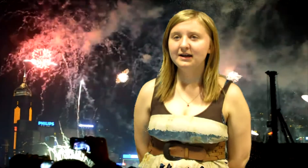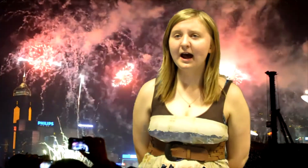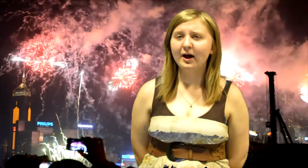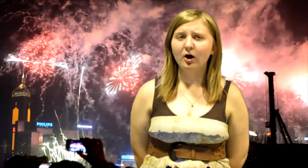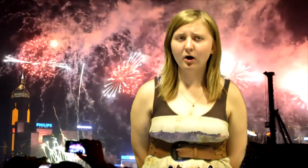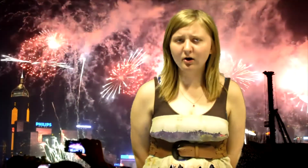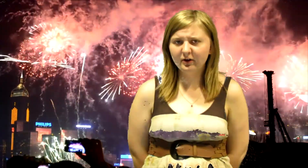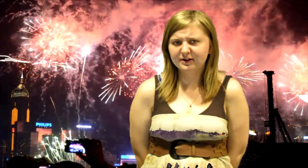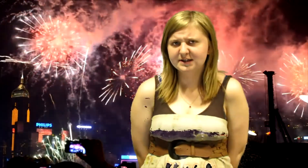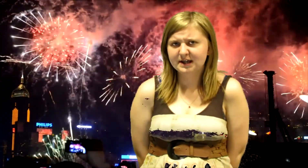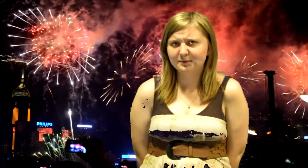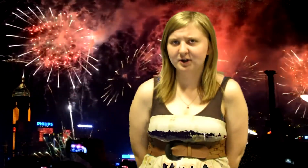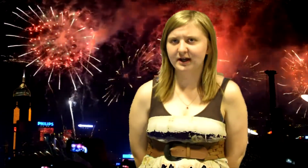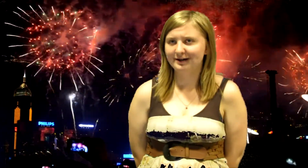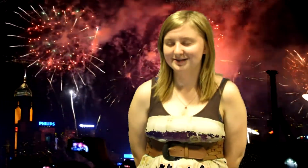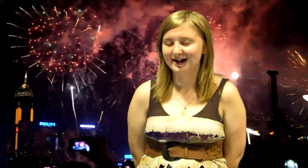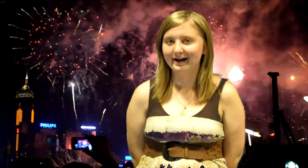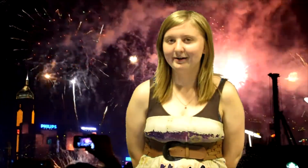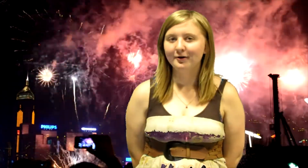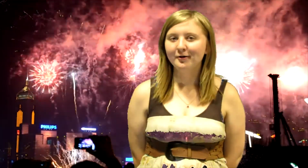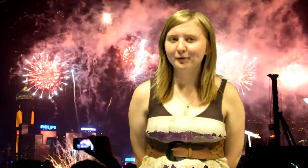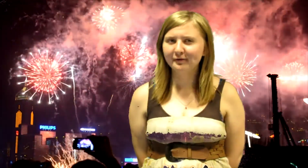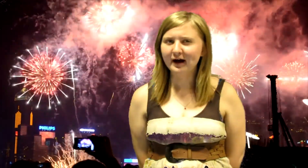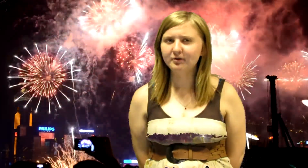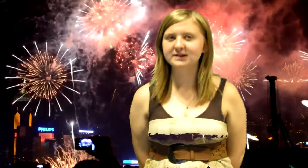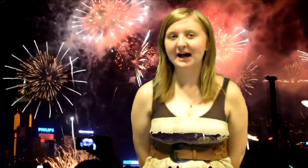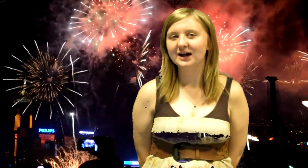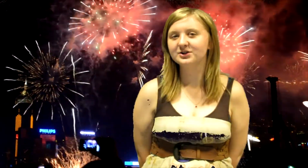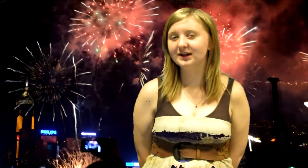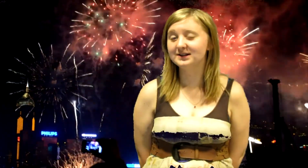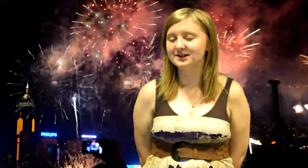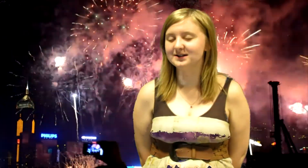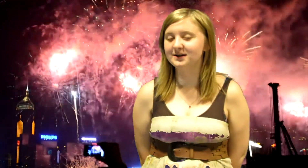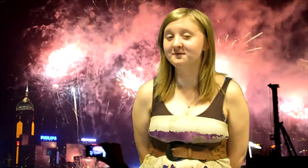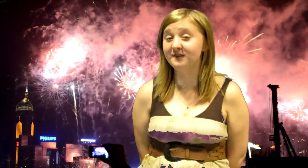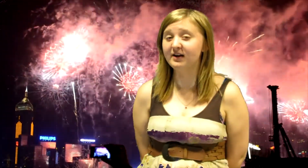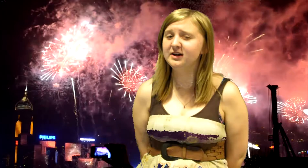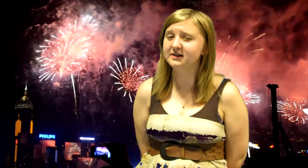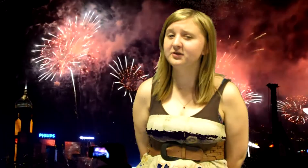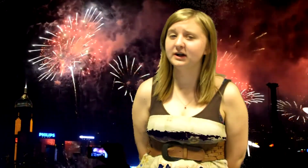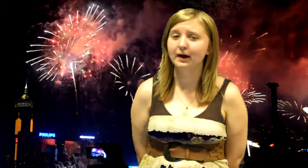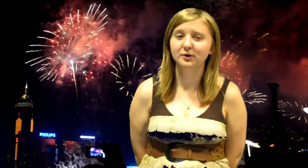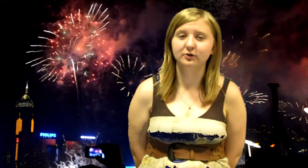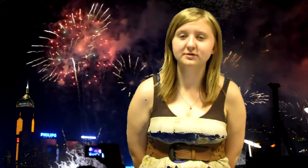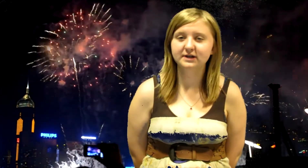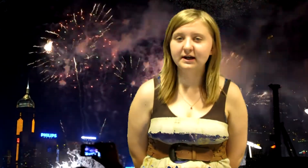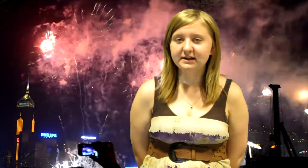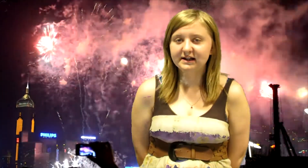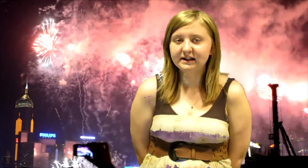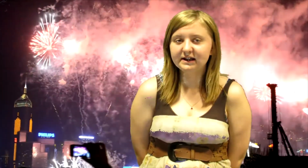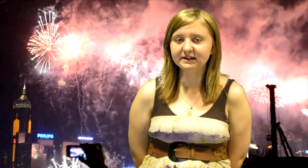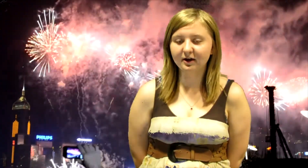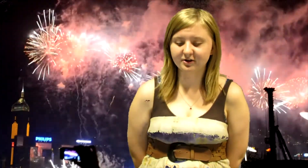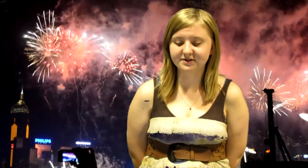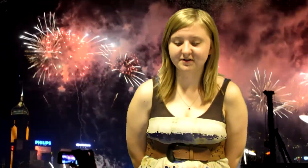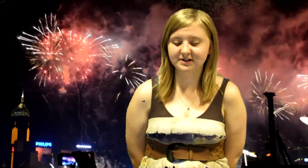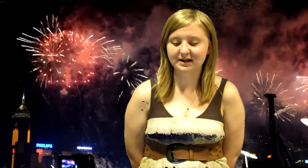yet all look the same on the outside. Well, fireworks actually consist of very different chemicals. Take these colors, for example.